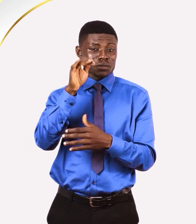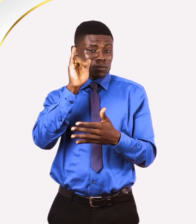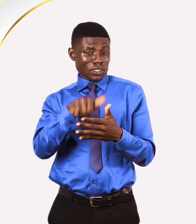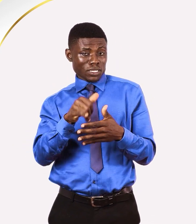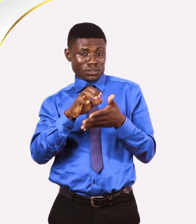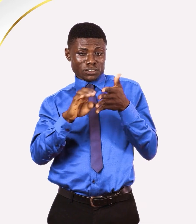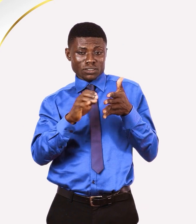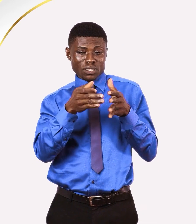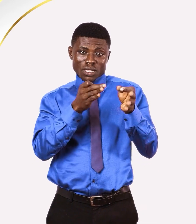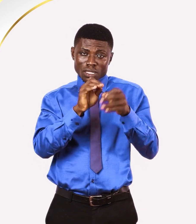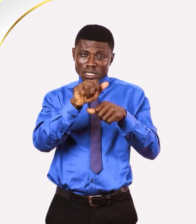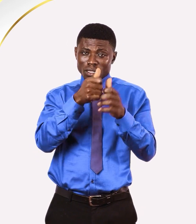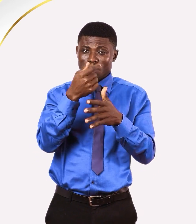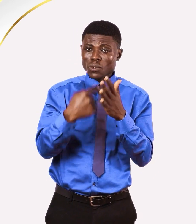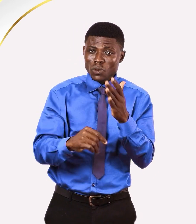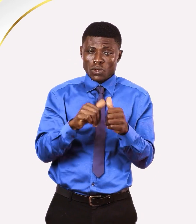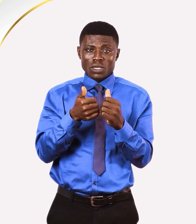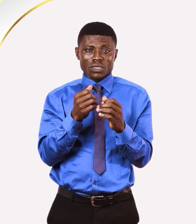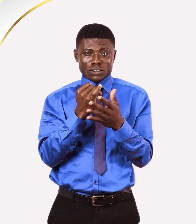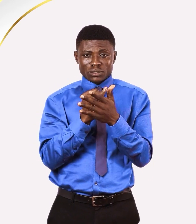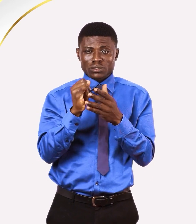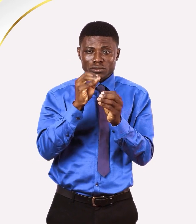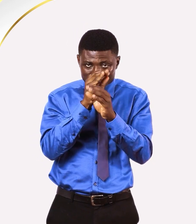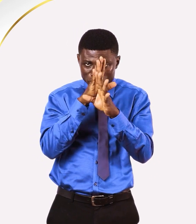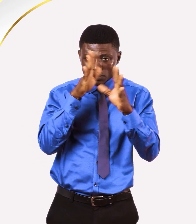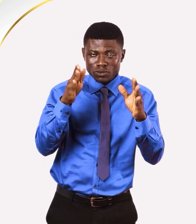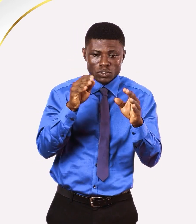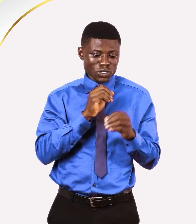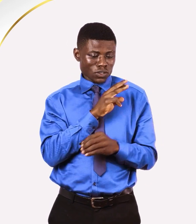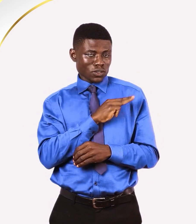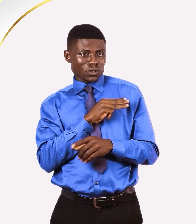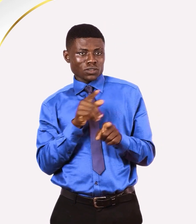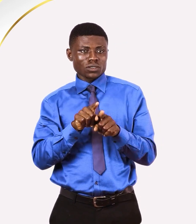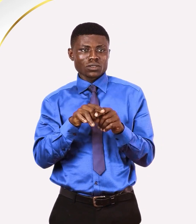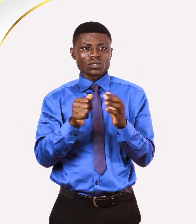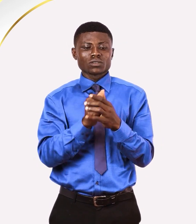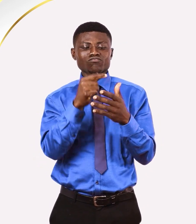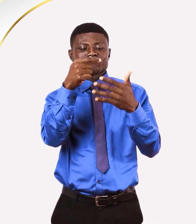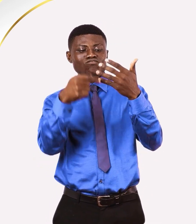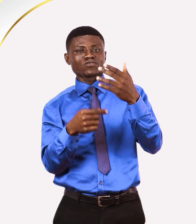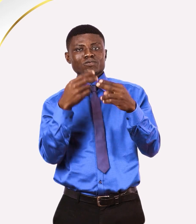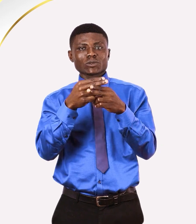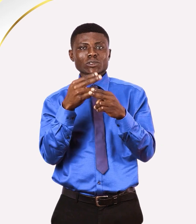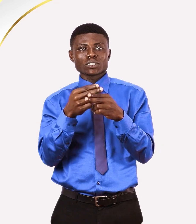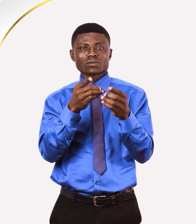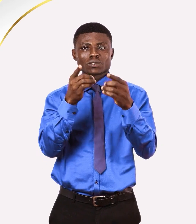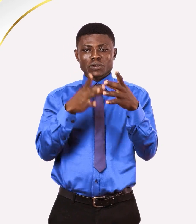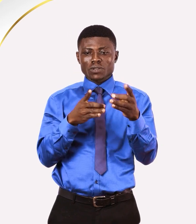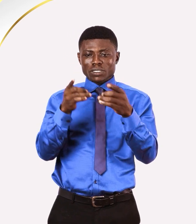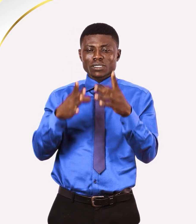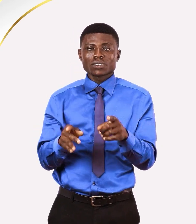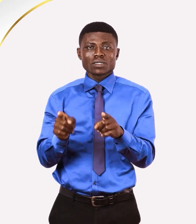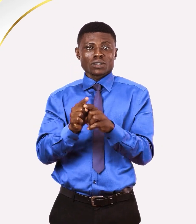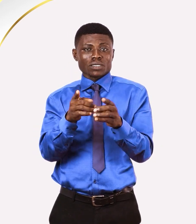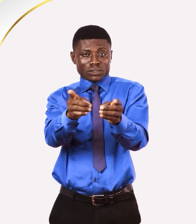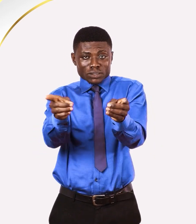This section describes the institution's vision and mission and lists the names of all